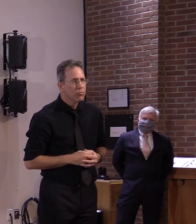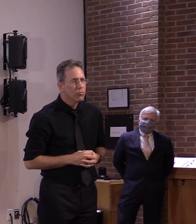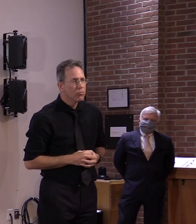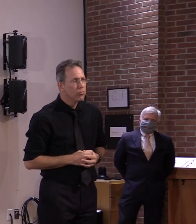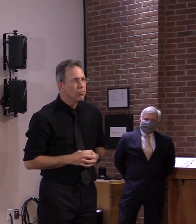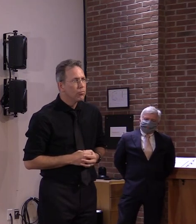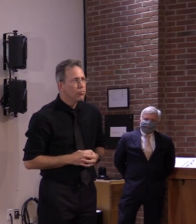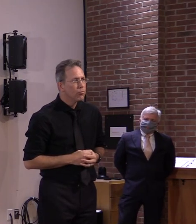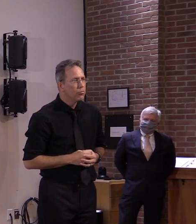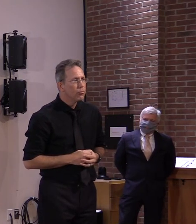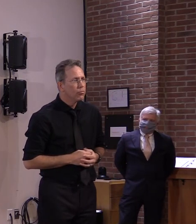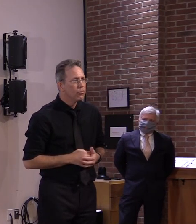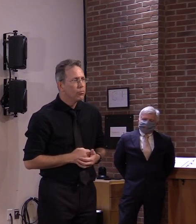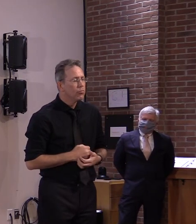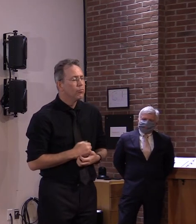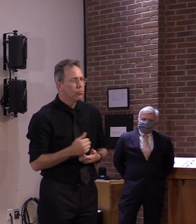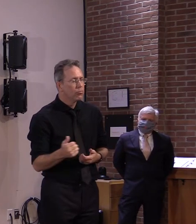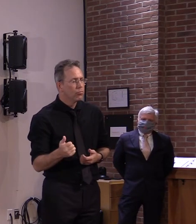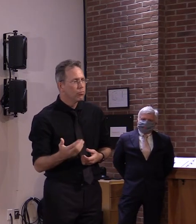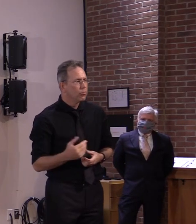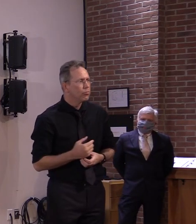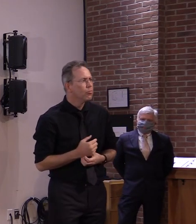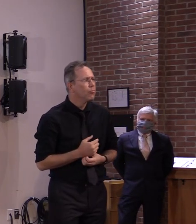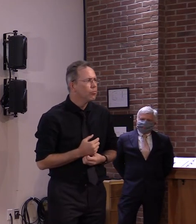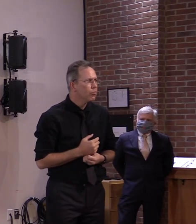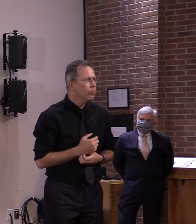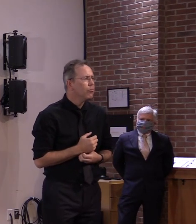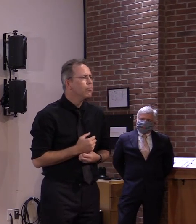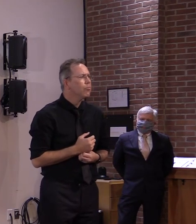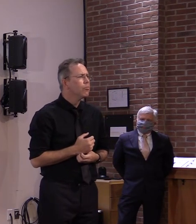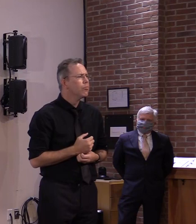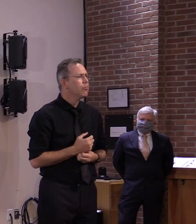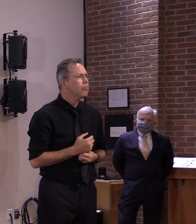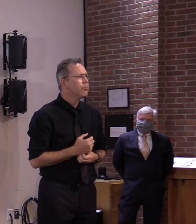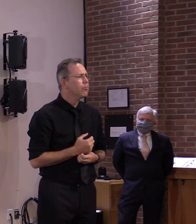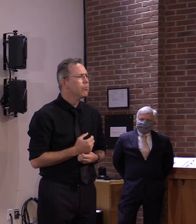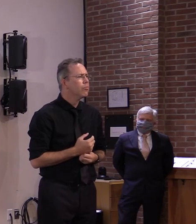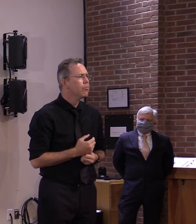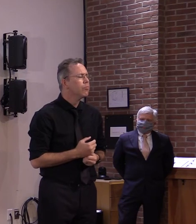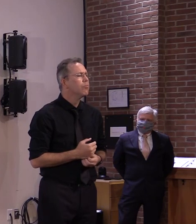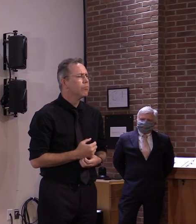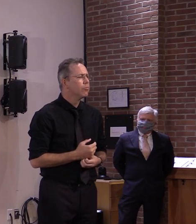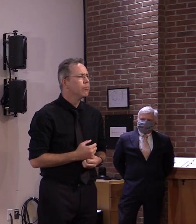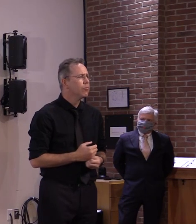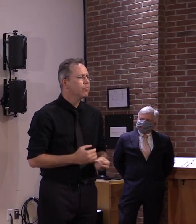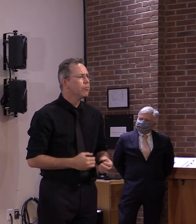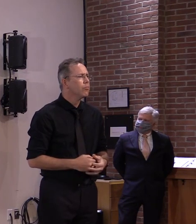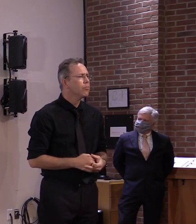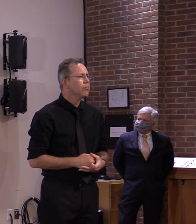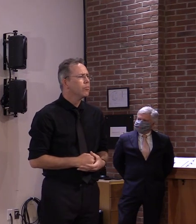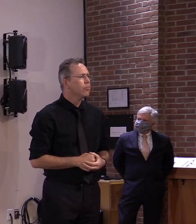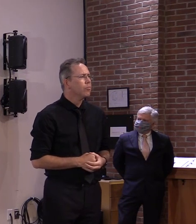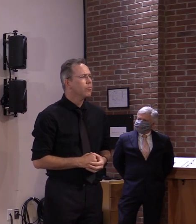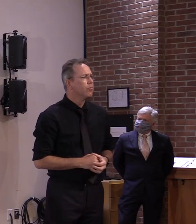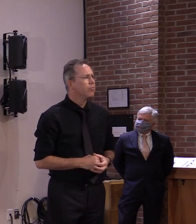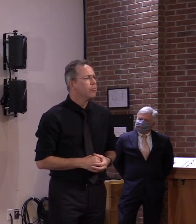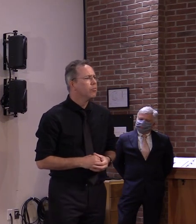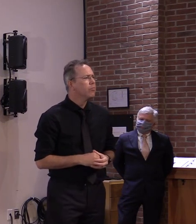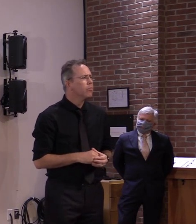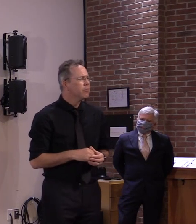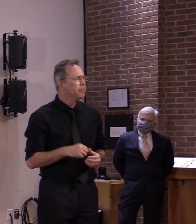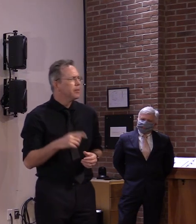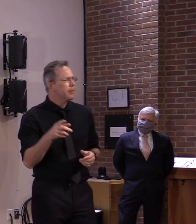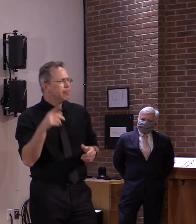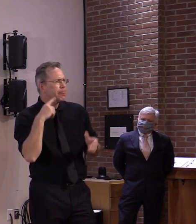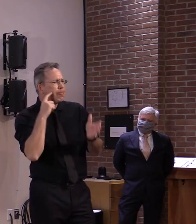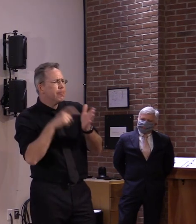Thank you. So we've seen a bit of a spike in cases at UVM, with 7 students testing positive this week and between 30 and